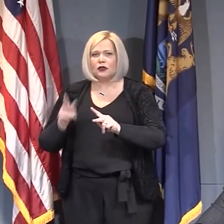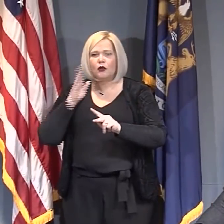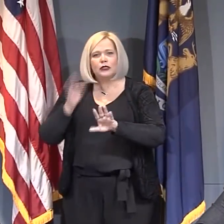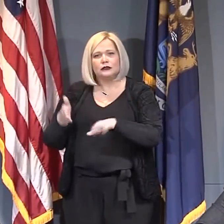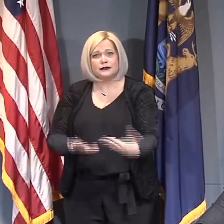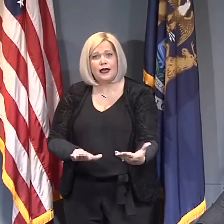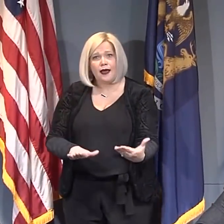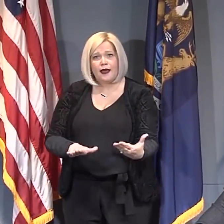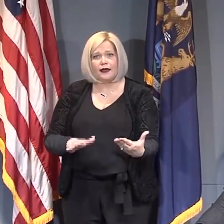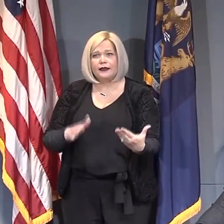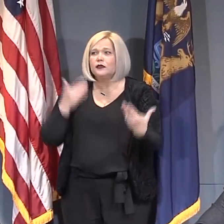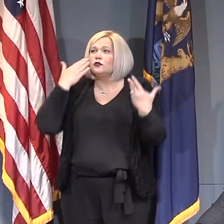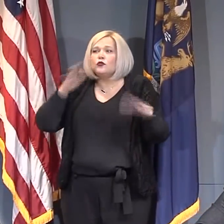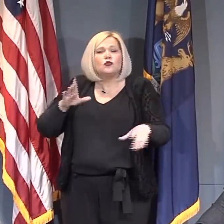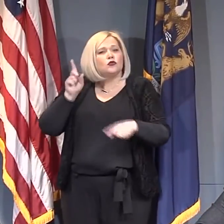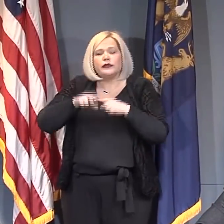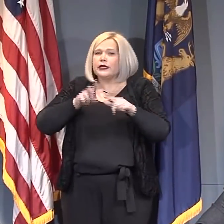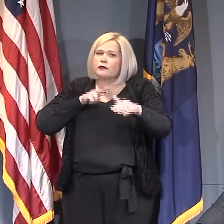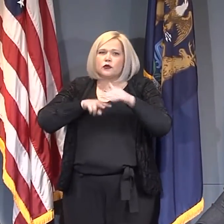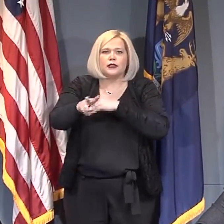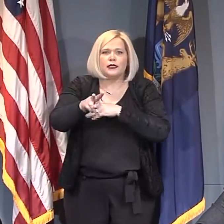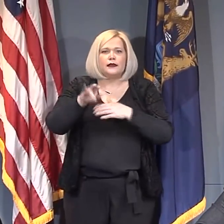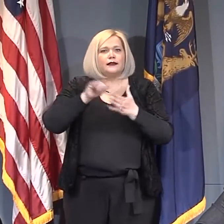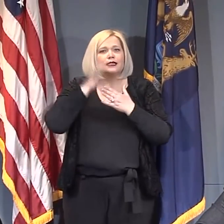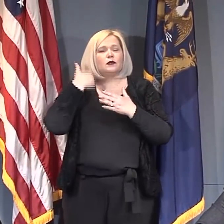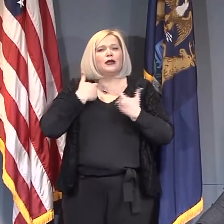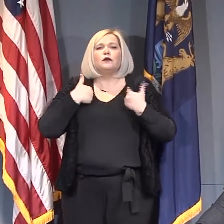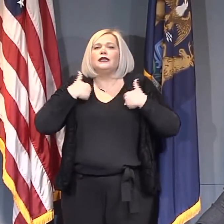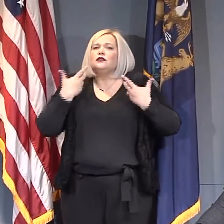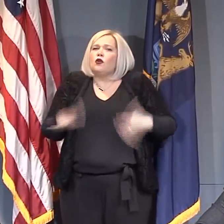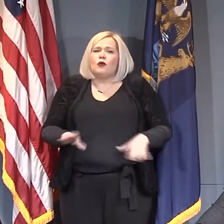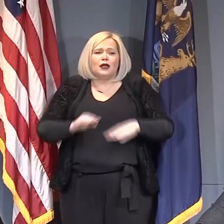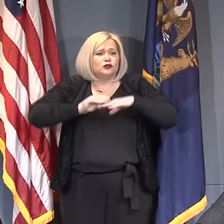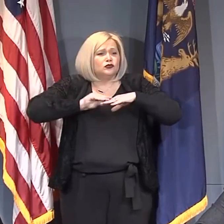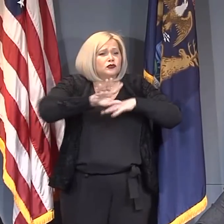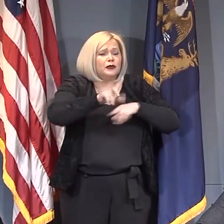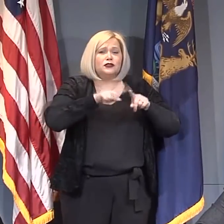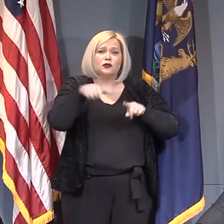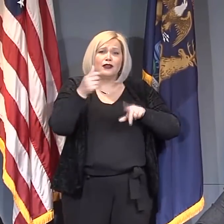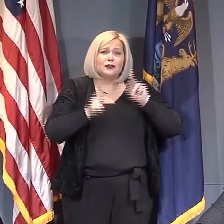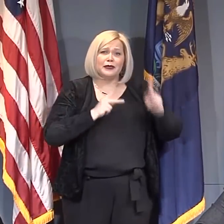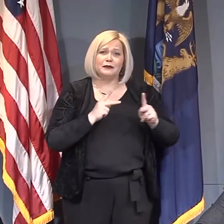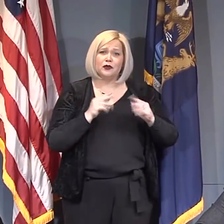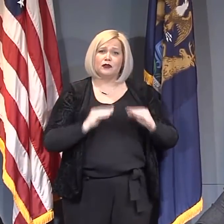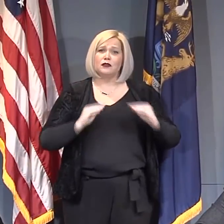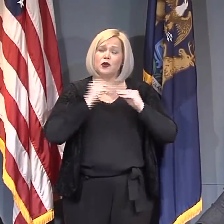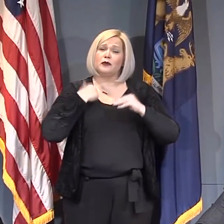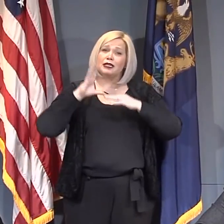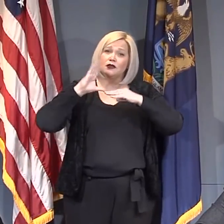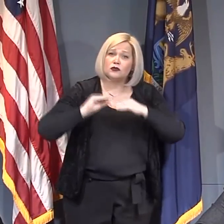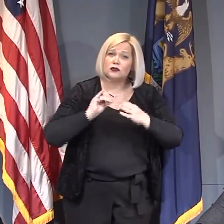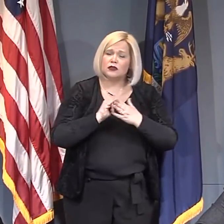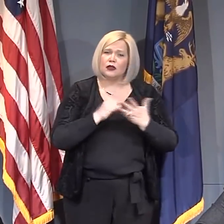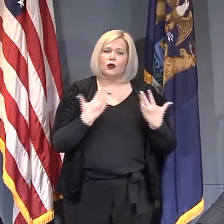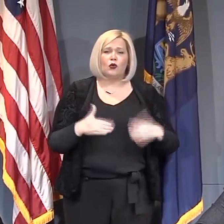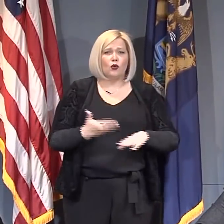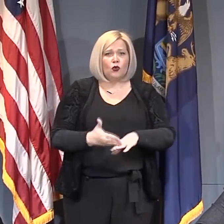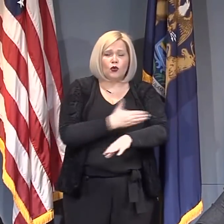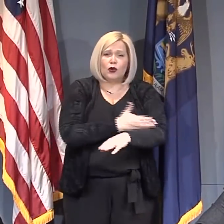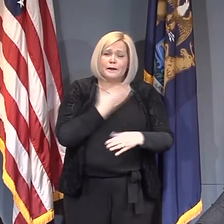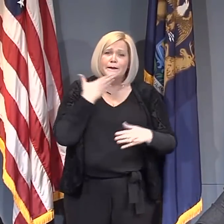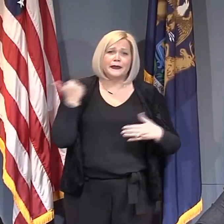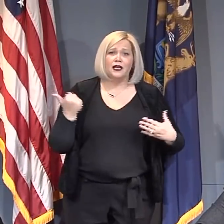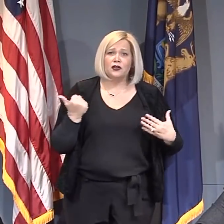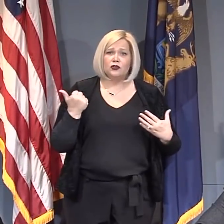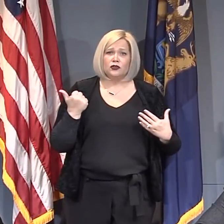it transmitted from person to person. As much as we can stop that, the better. And so this is a moment where we